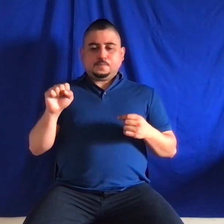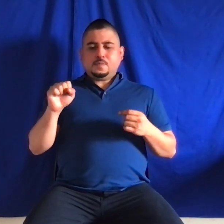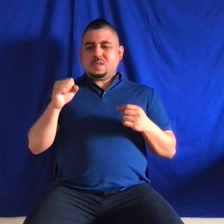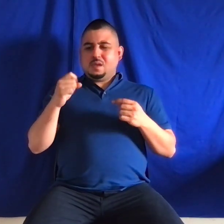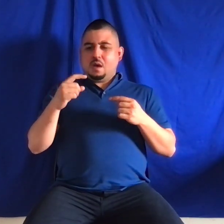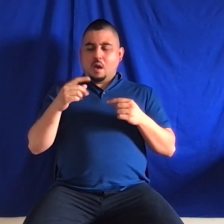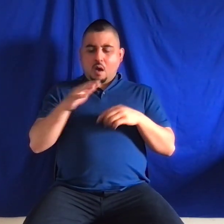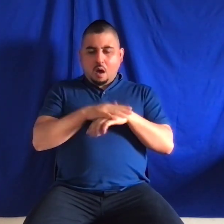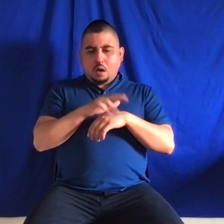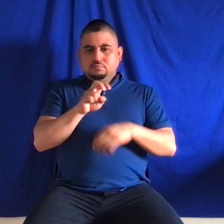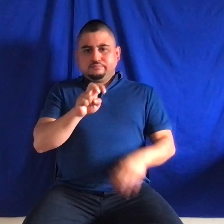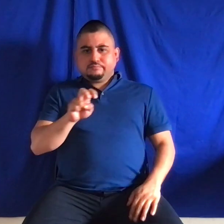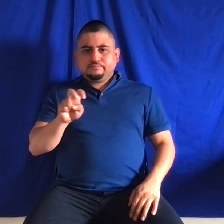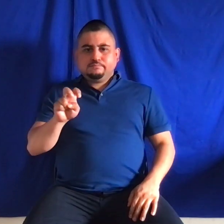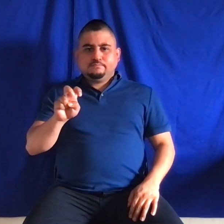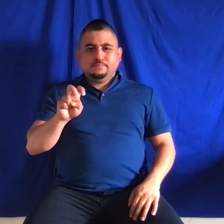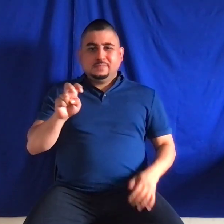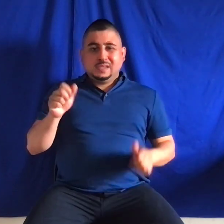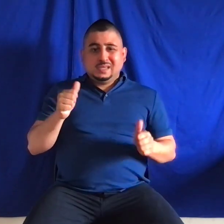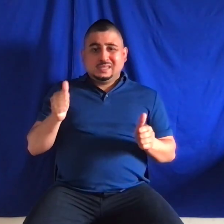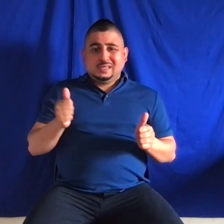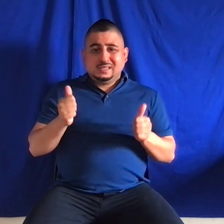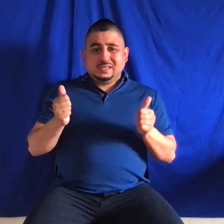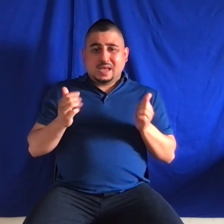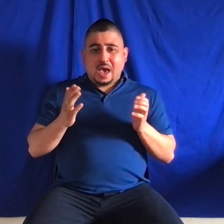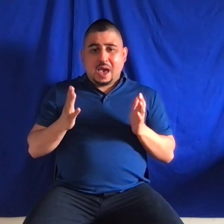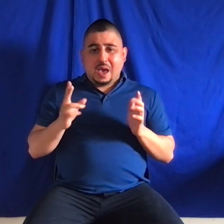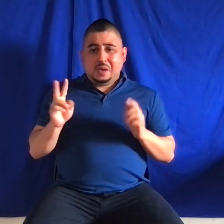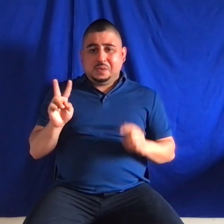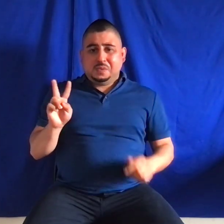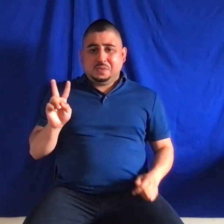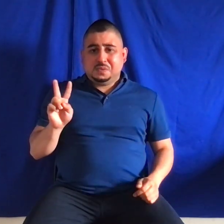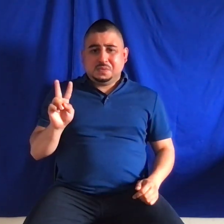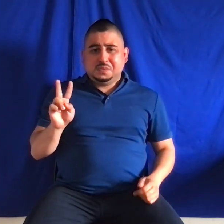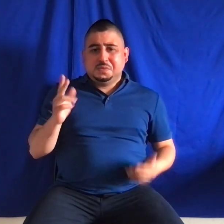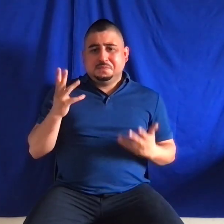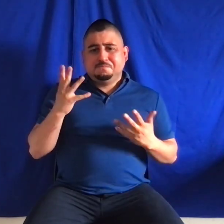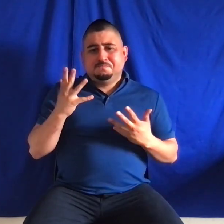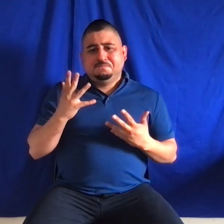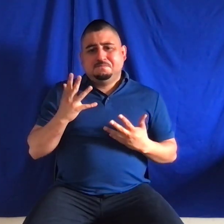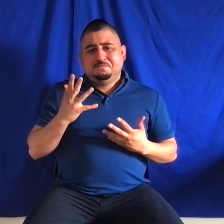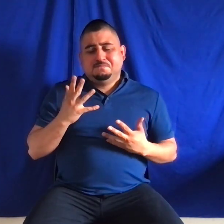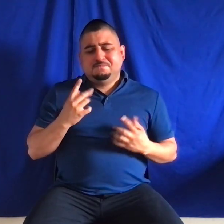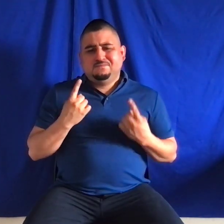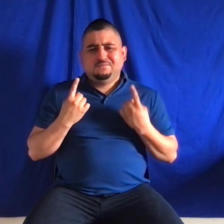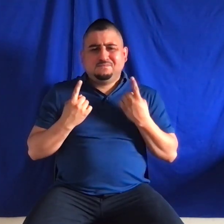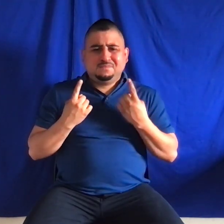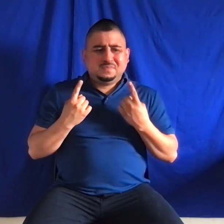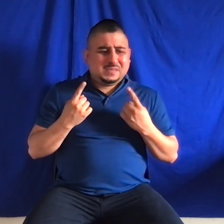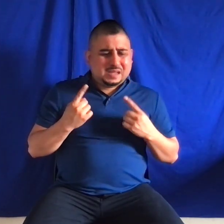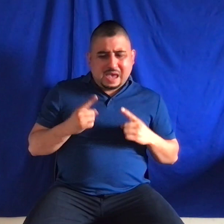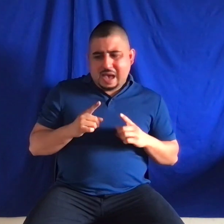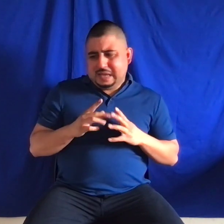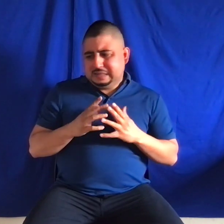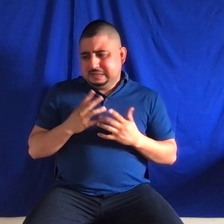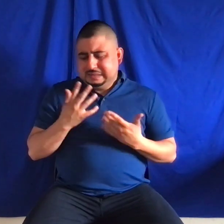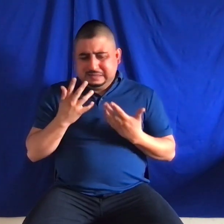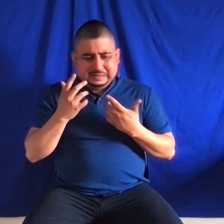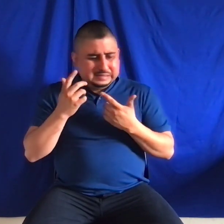way, the disciples initially walking in great despair, wondering what would become of them and all the hopes and dreams